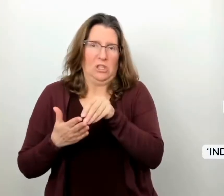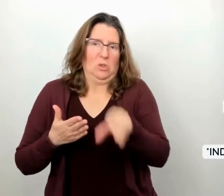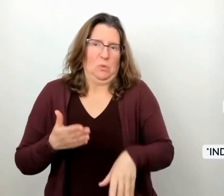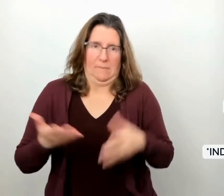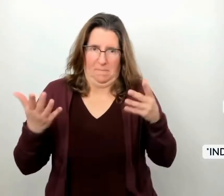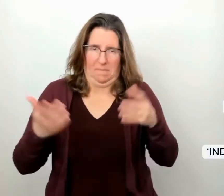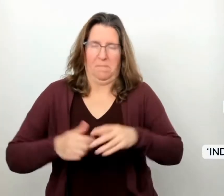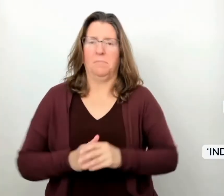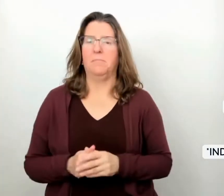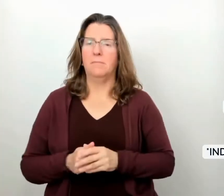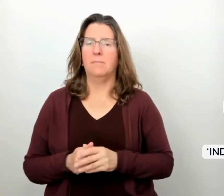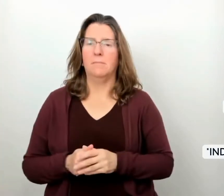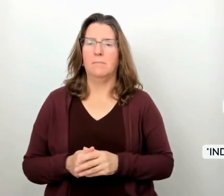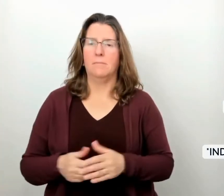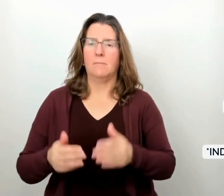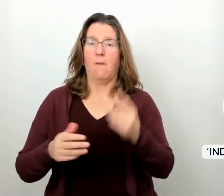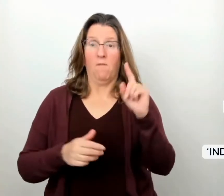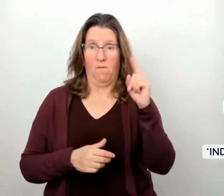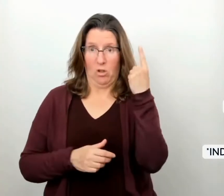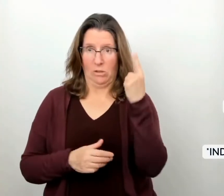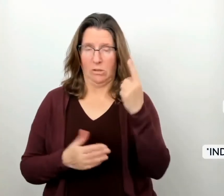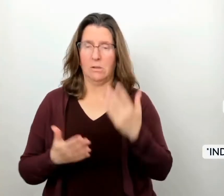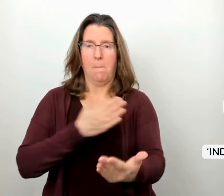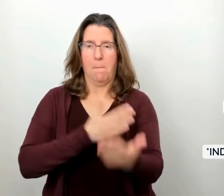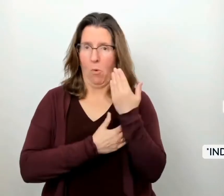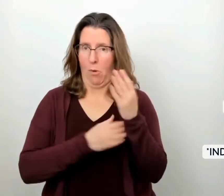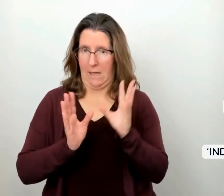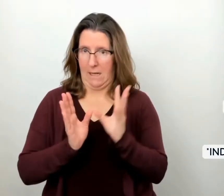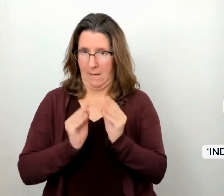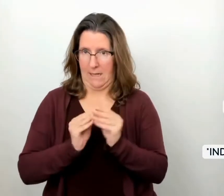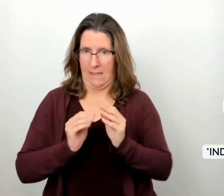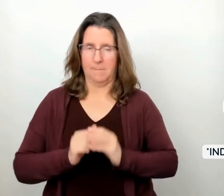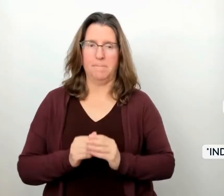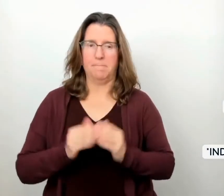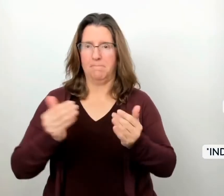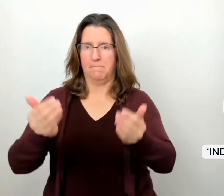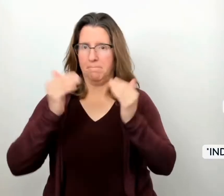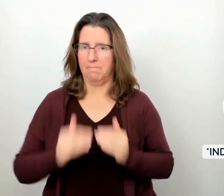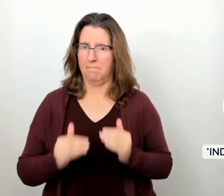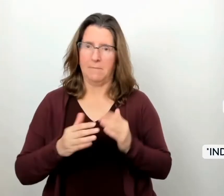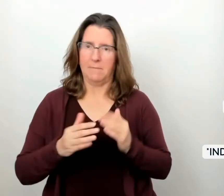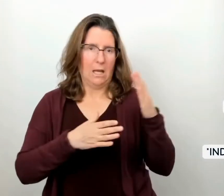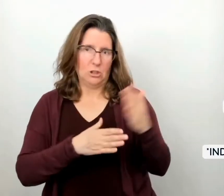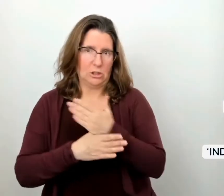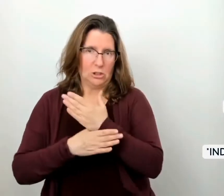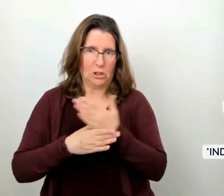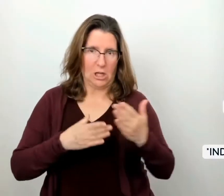shows a sample of the day's schedule for one student. It begins with a morning meeting, then shared reading